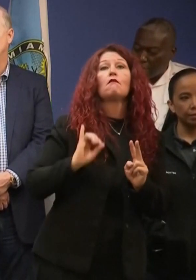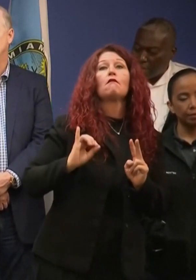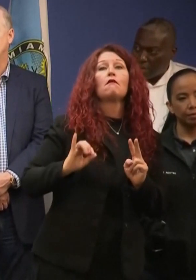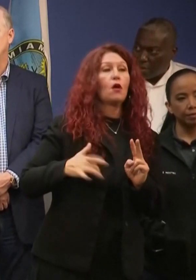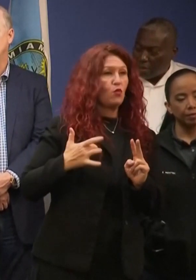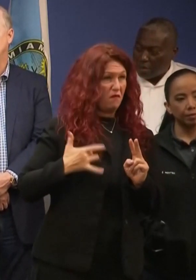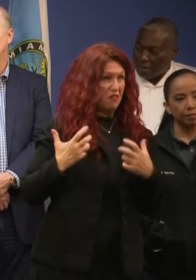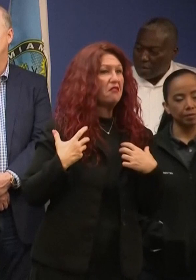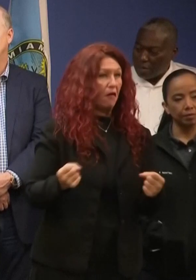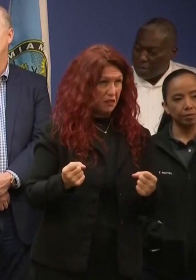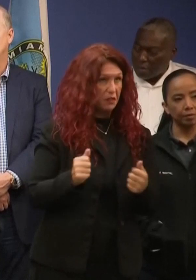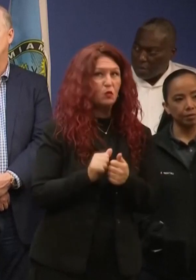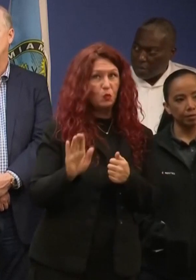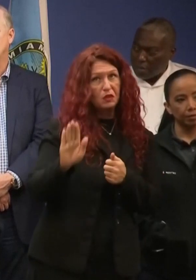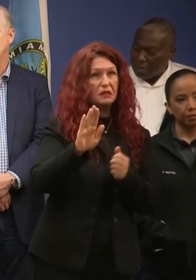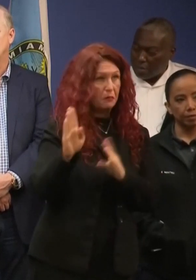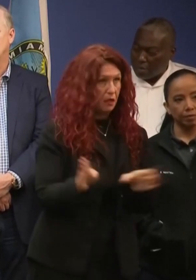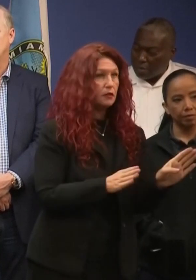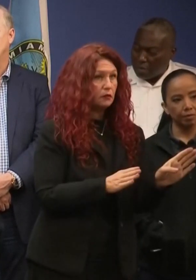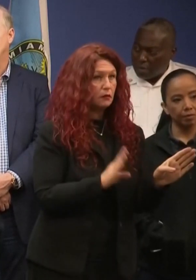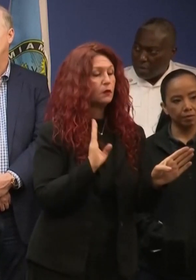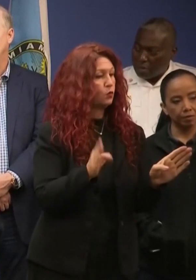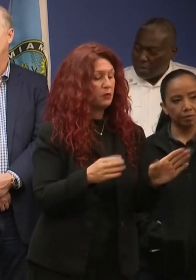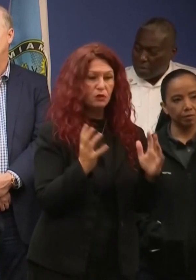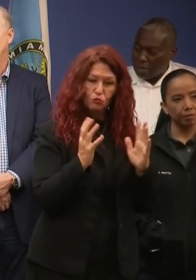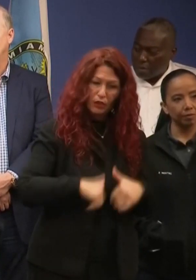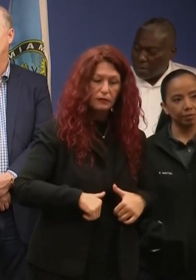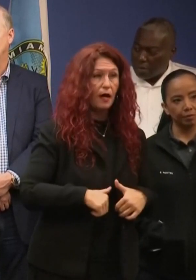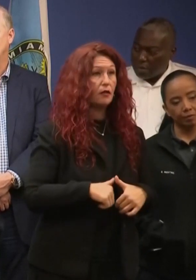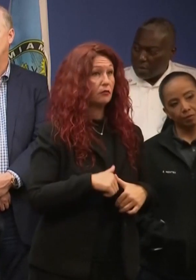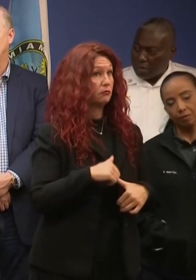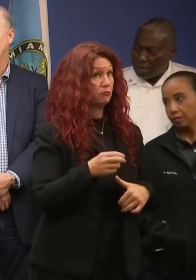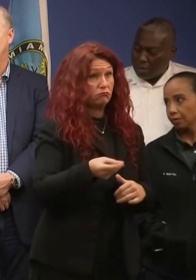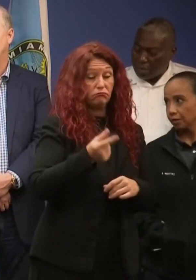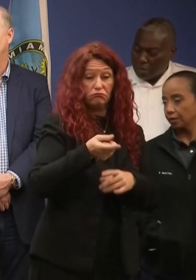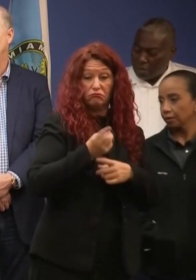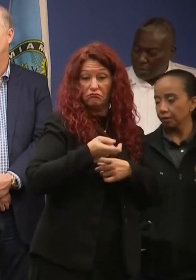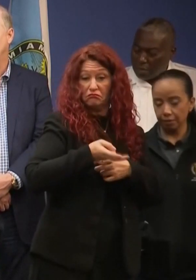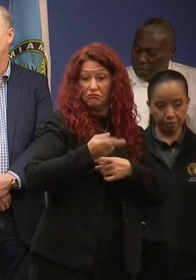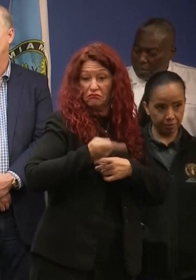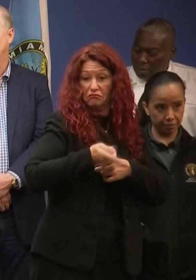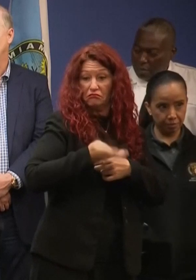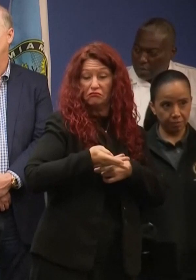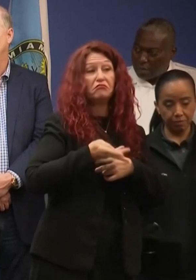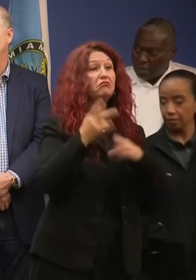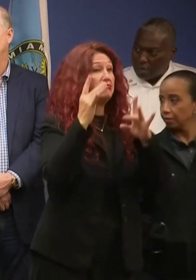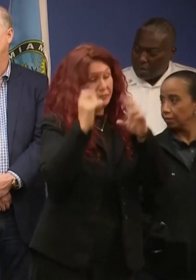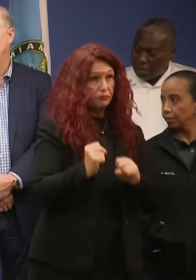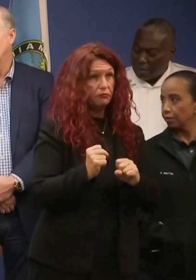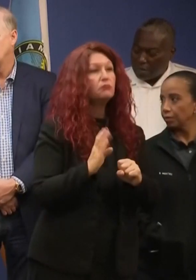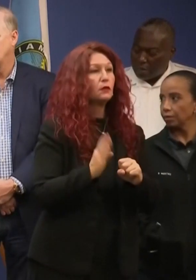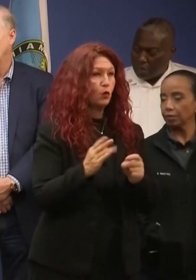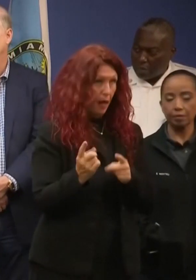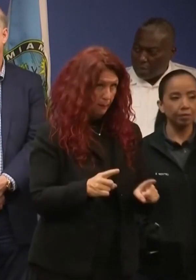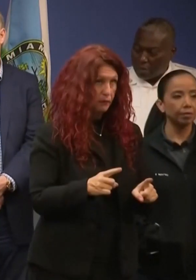building down and not interfere with the rest of the site. And within a matter of minutes, as Mayor Cava has already pointed out, they will